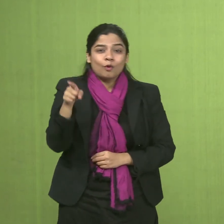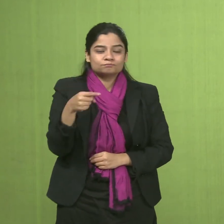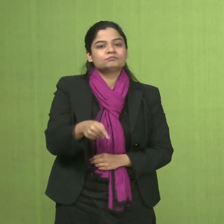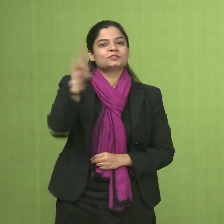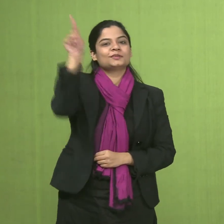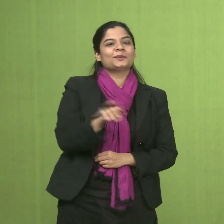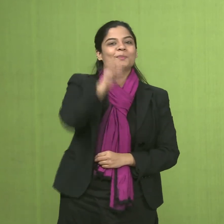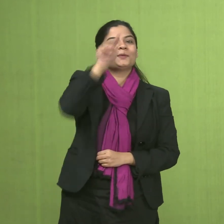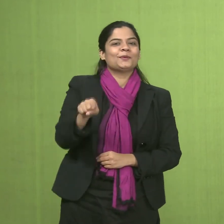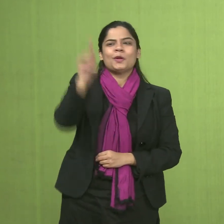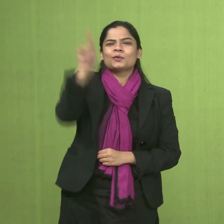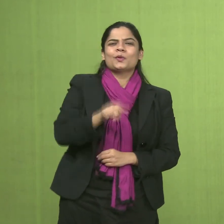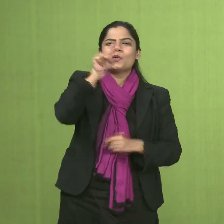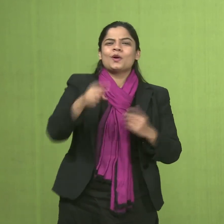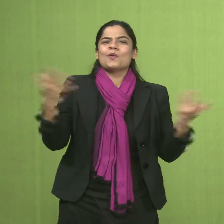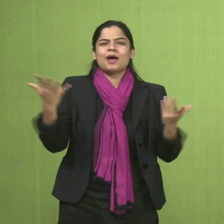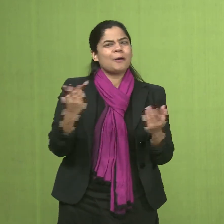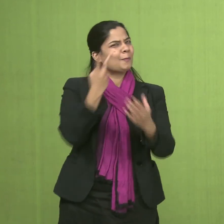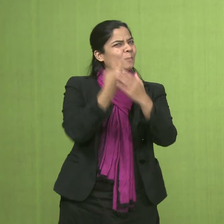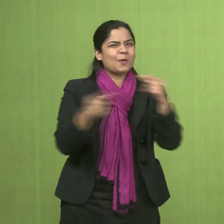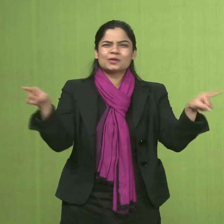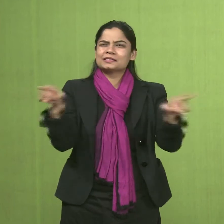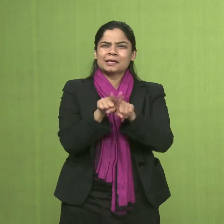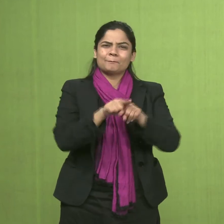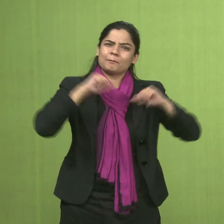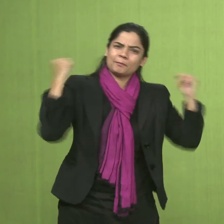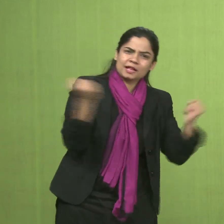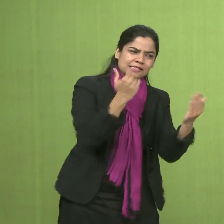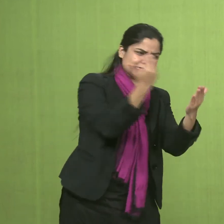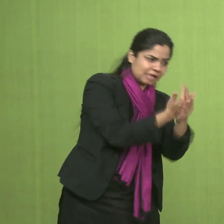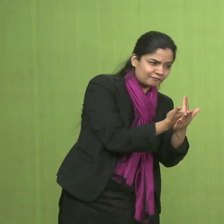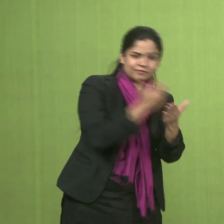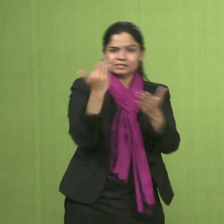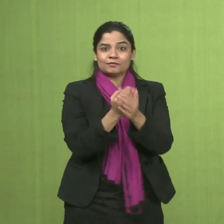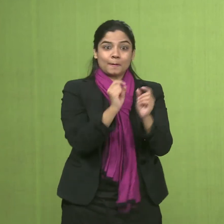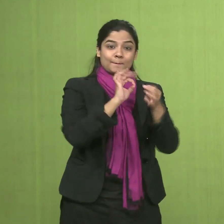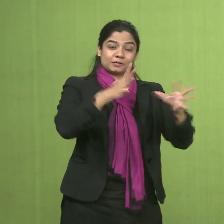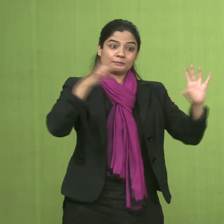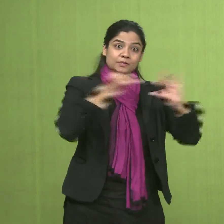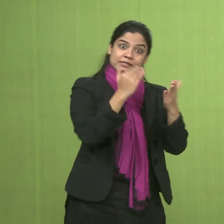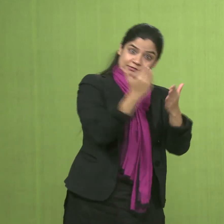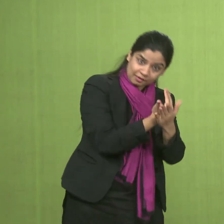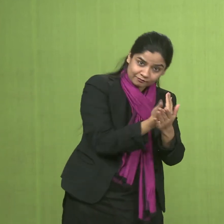True or false? It is false. False, why? Because both non-electrical equipments are also labor saving.